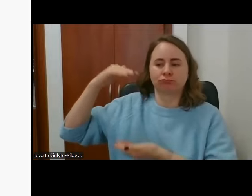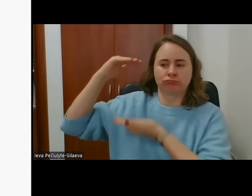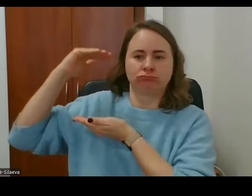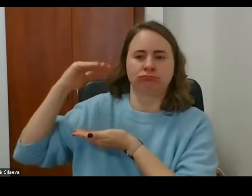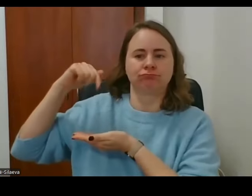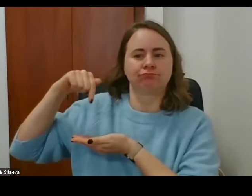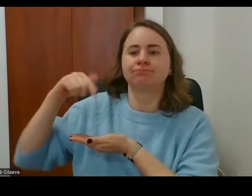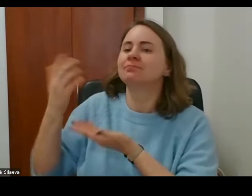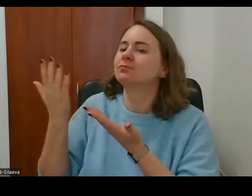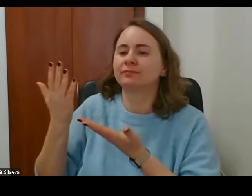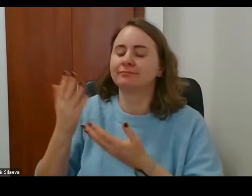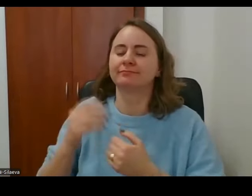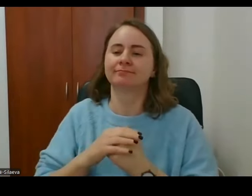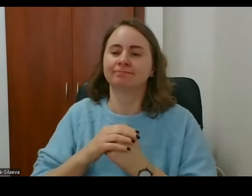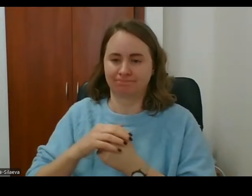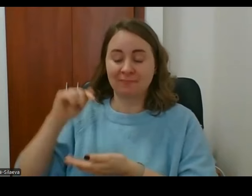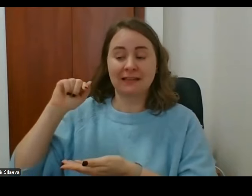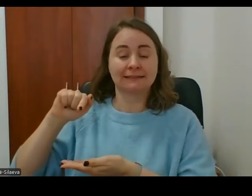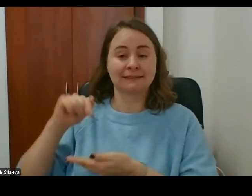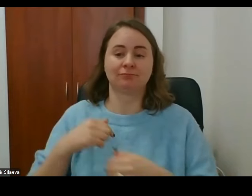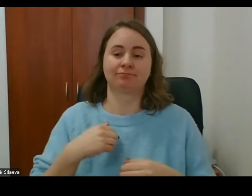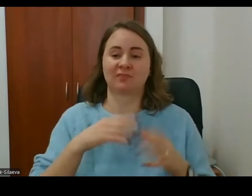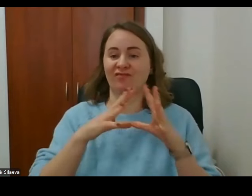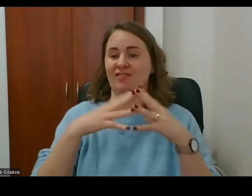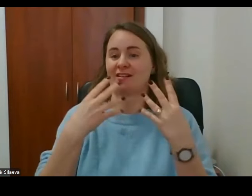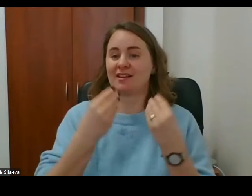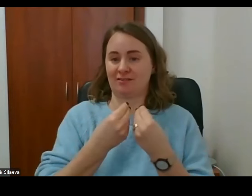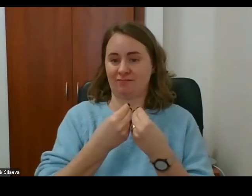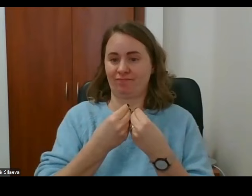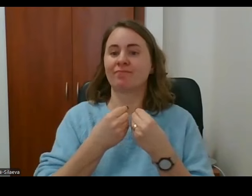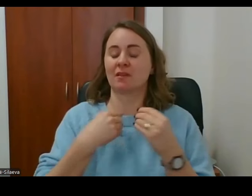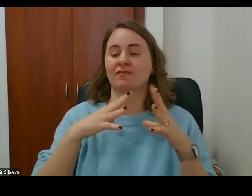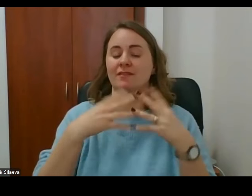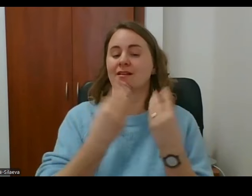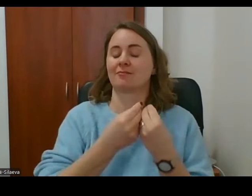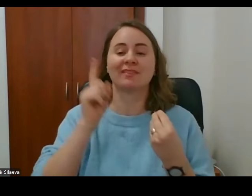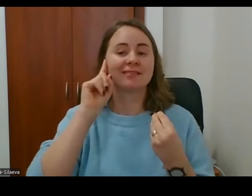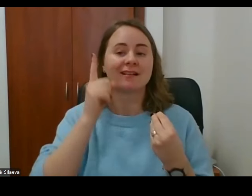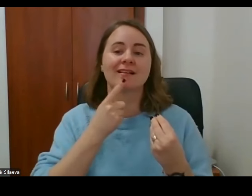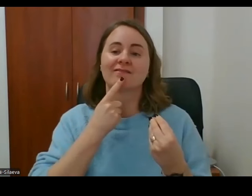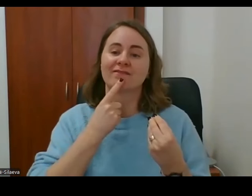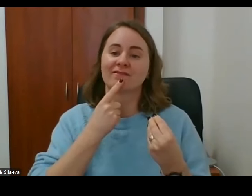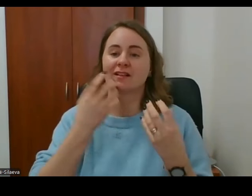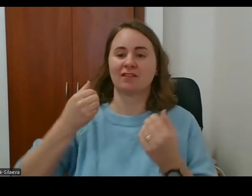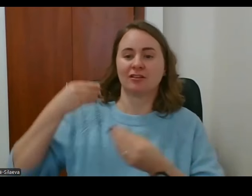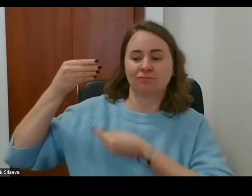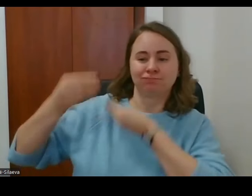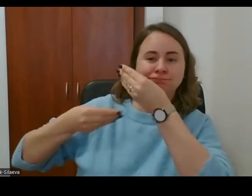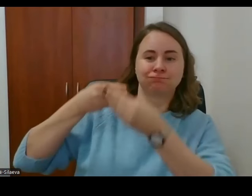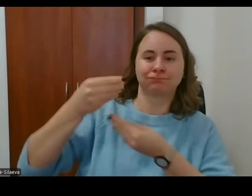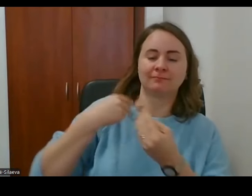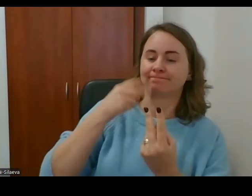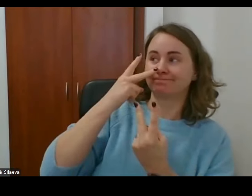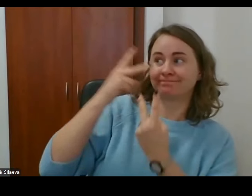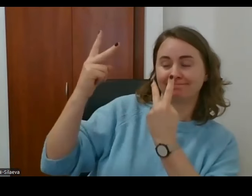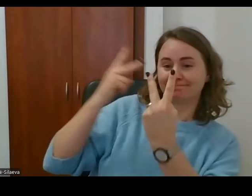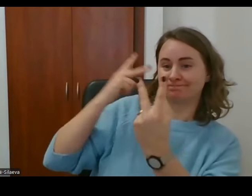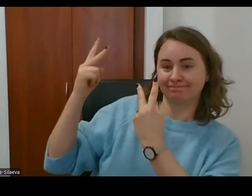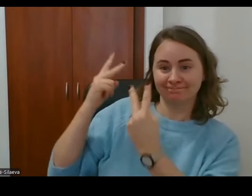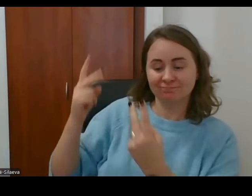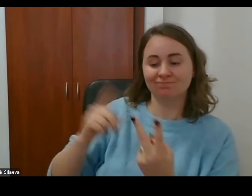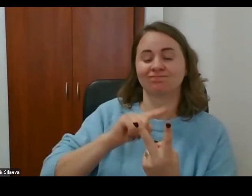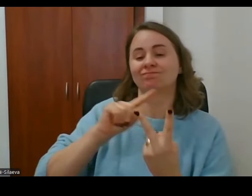see the topic. And I want you today not just listen, but also this might require some not